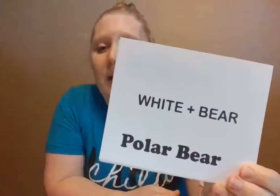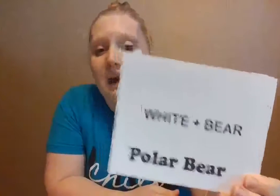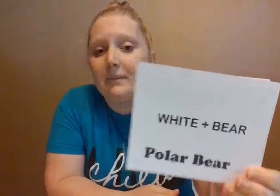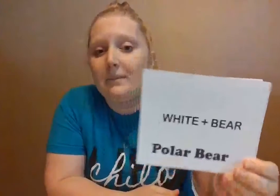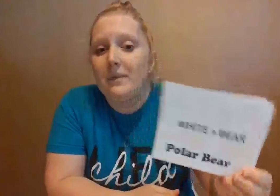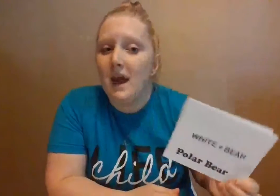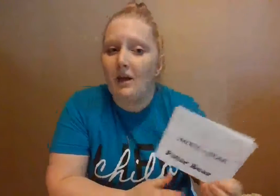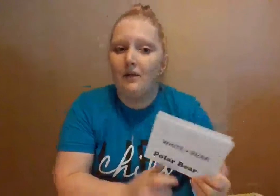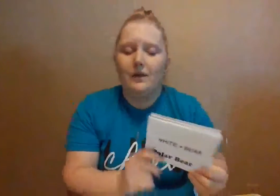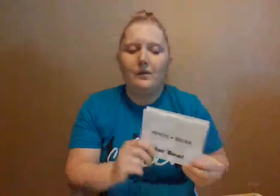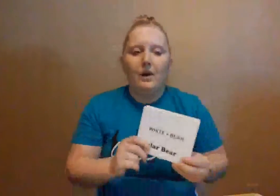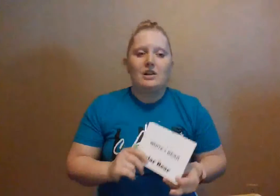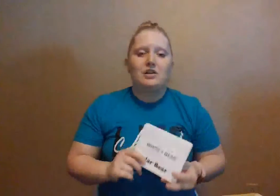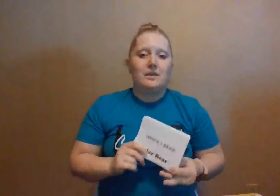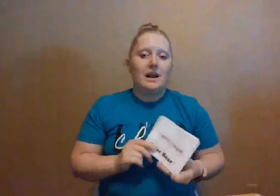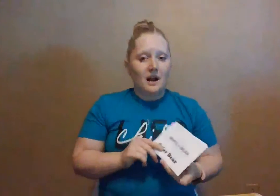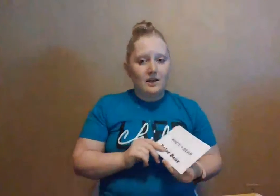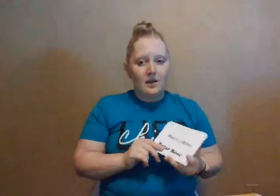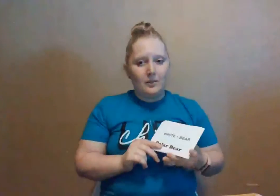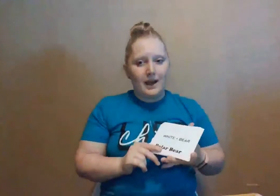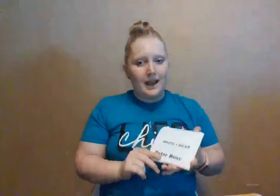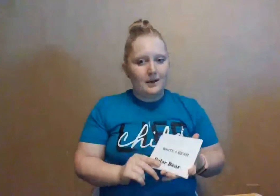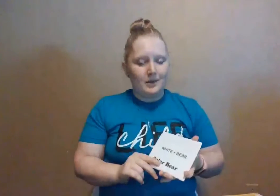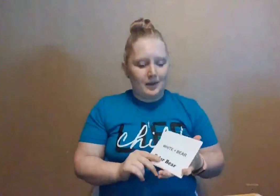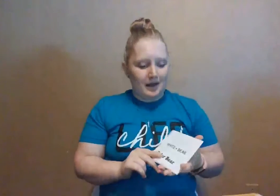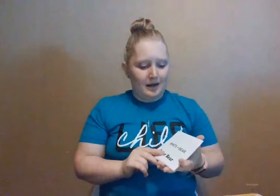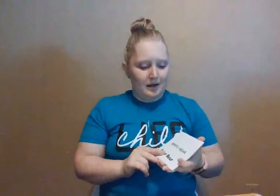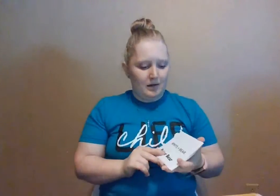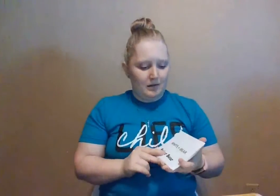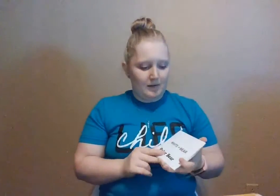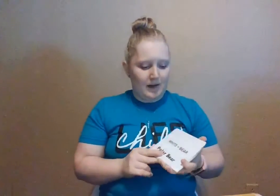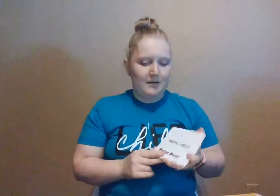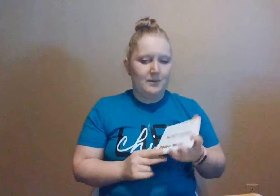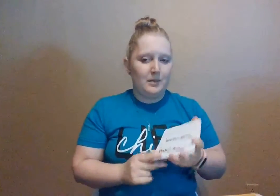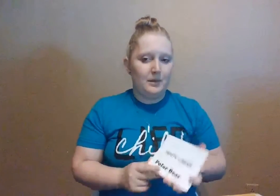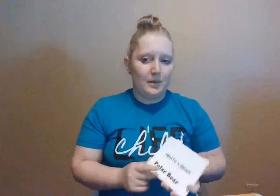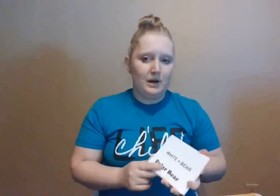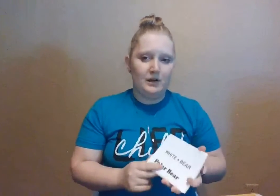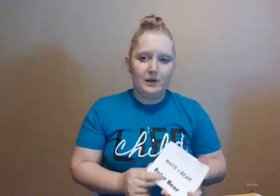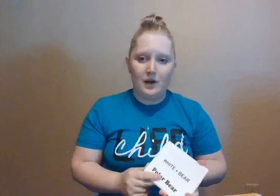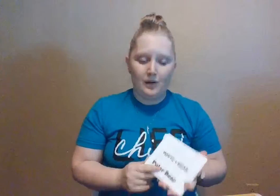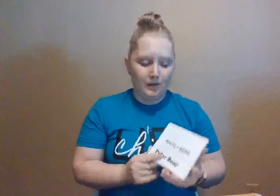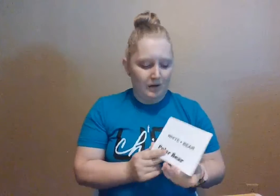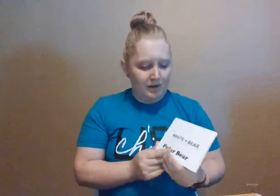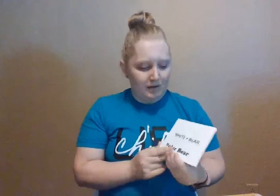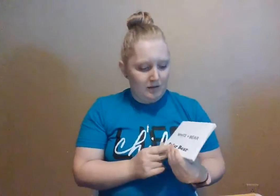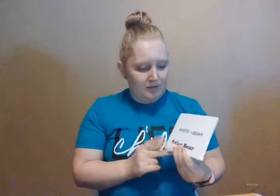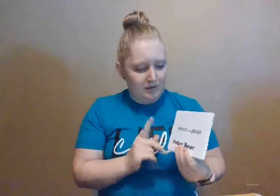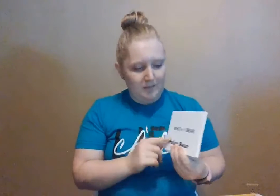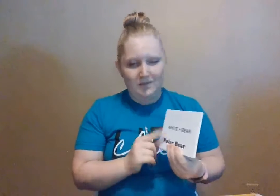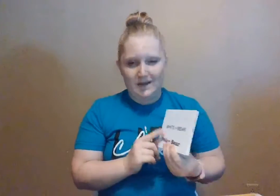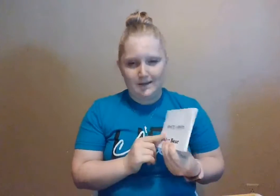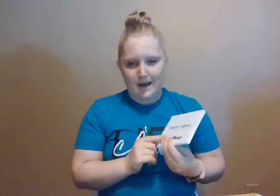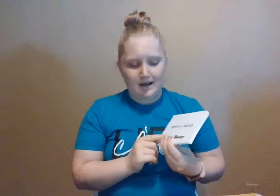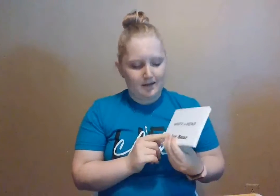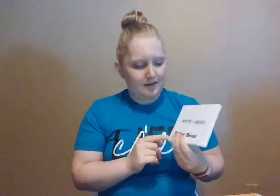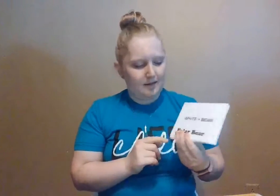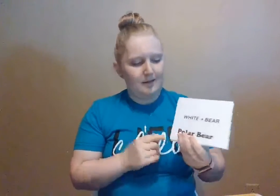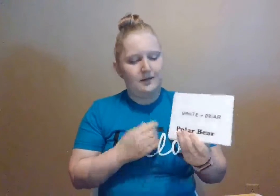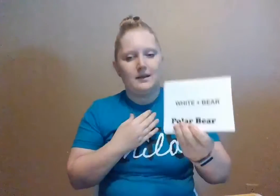bear. Now, if you watched my color or my animal live before, you'll know some of these signs.